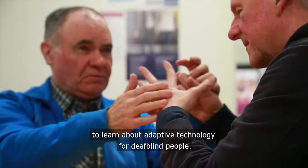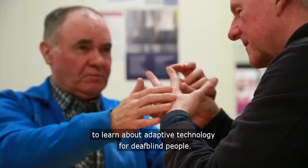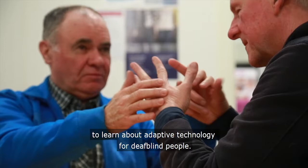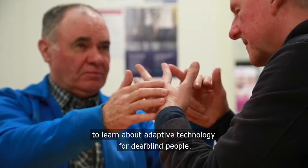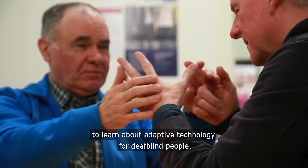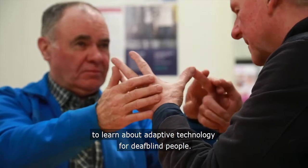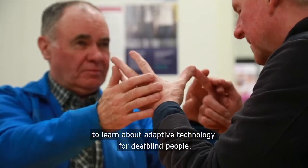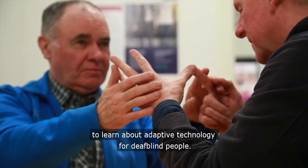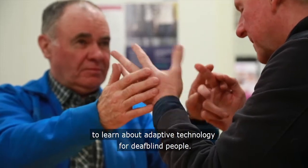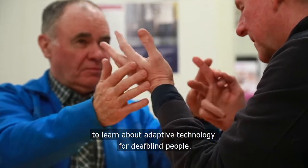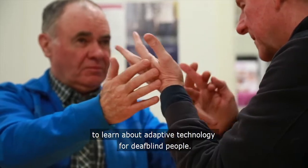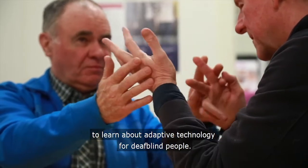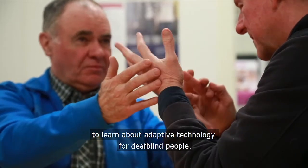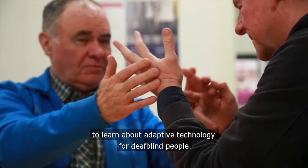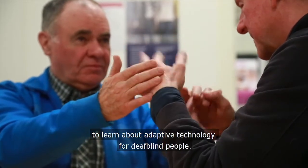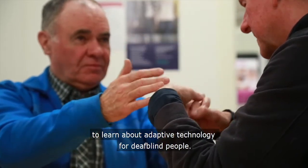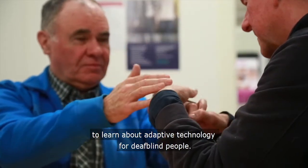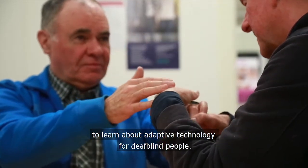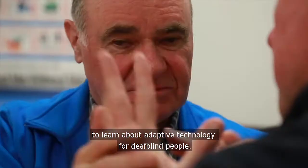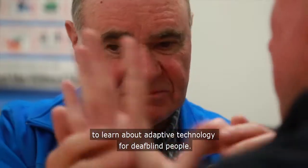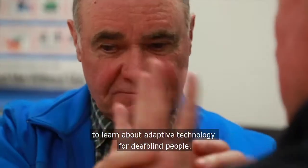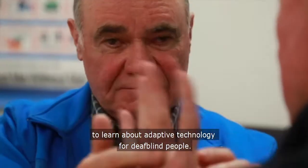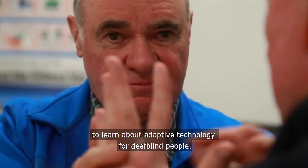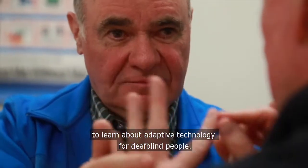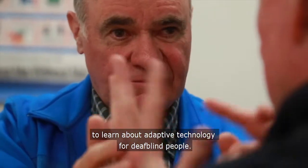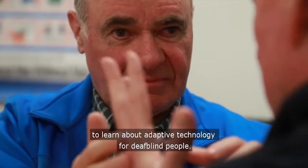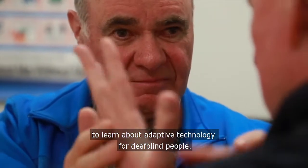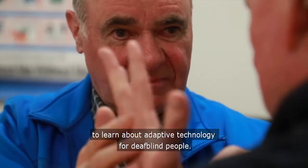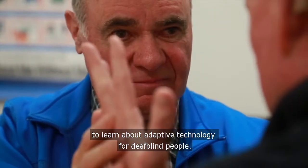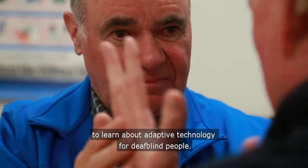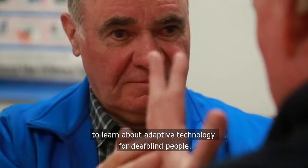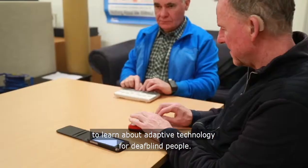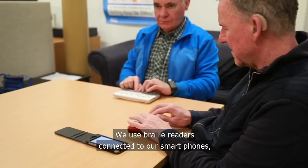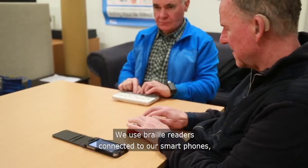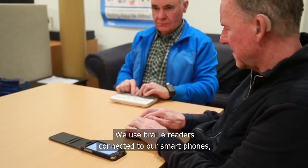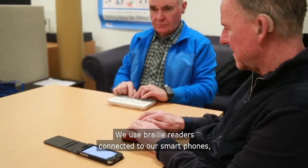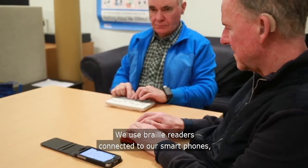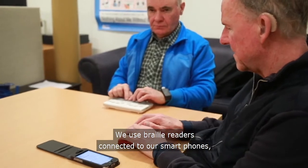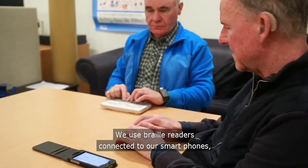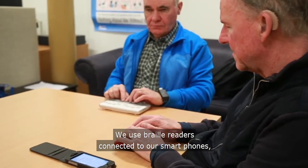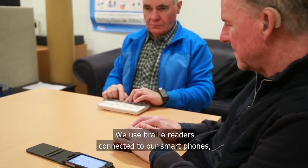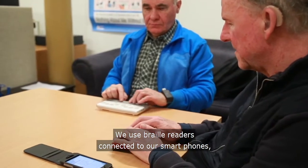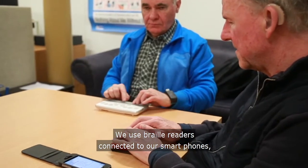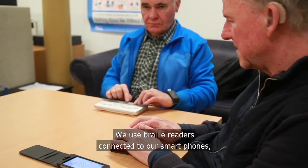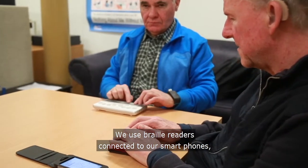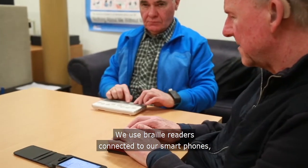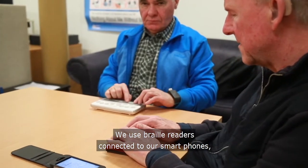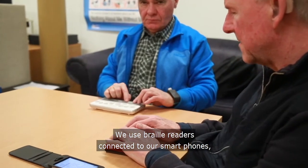to learn about adaptive technology for deafblind people. We use braille readers connected to our